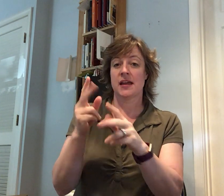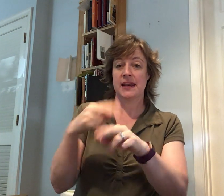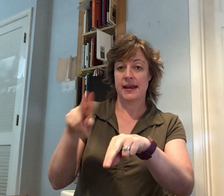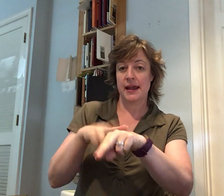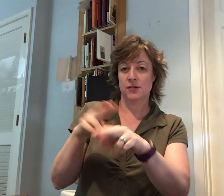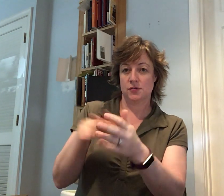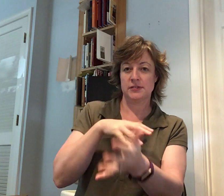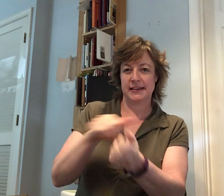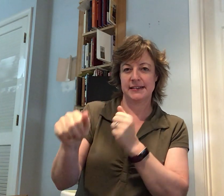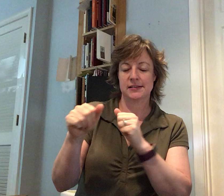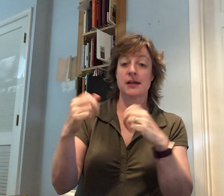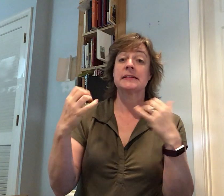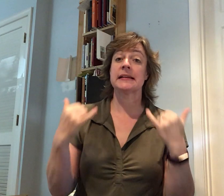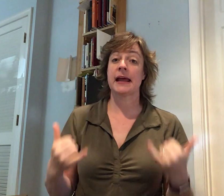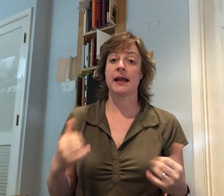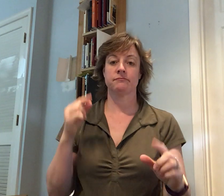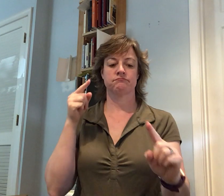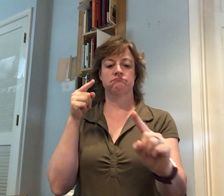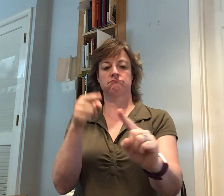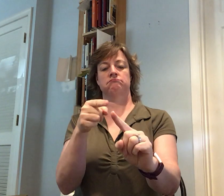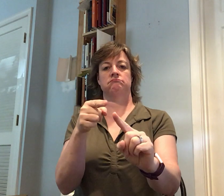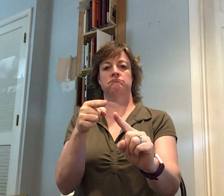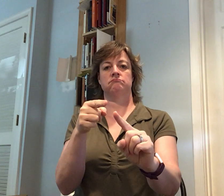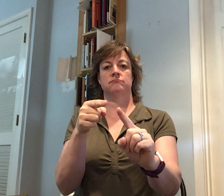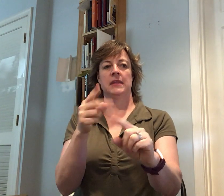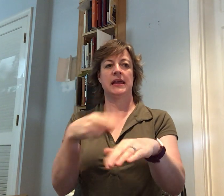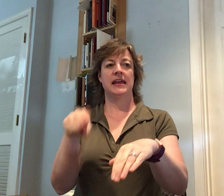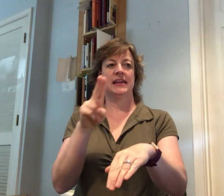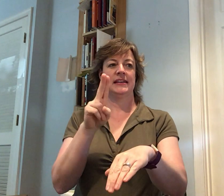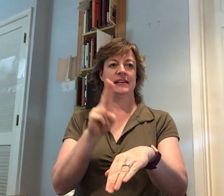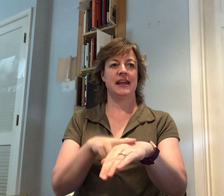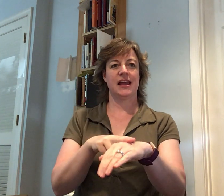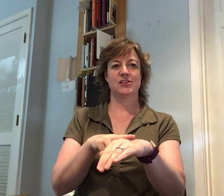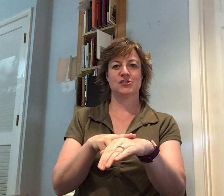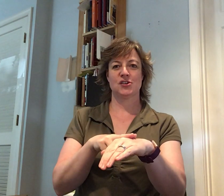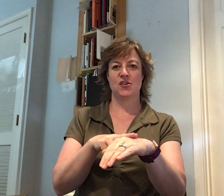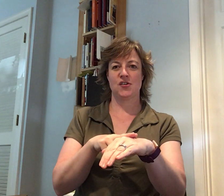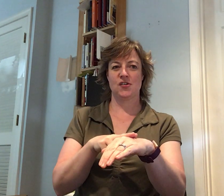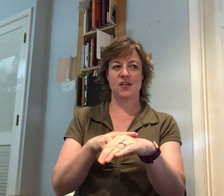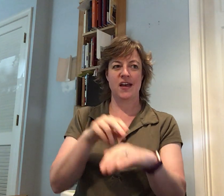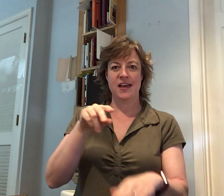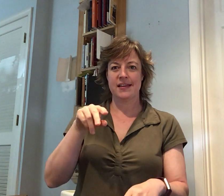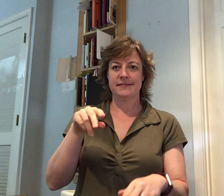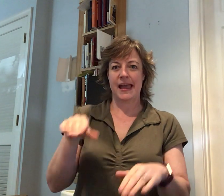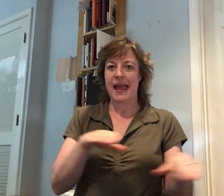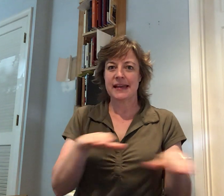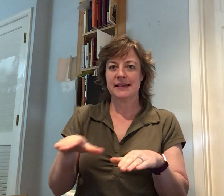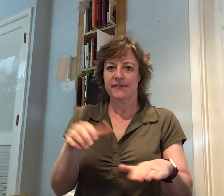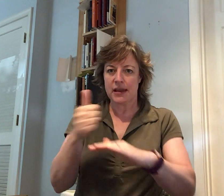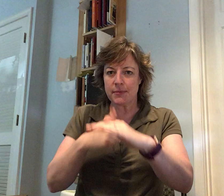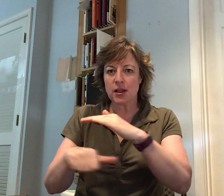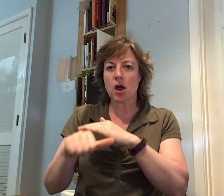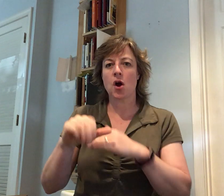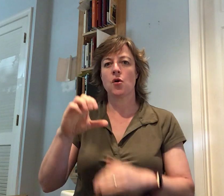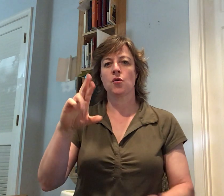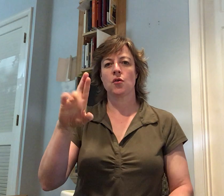we will be examining natural phenomena created by forces below the crust: